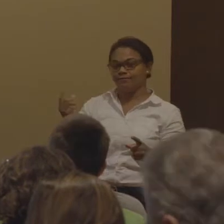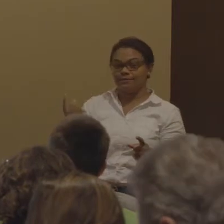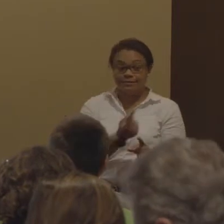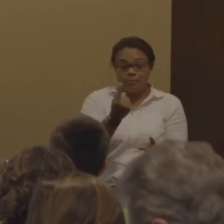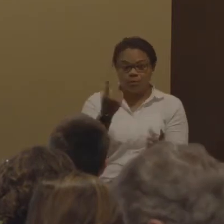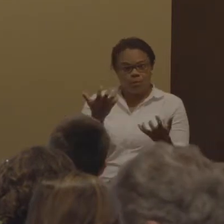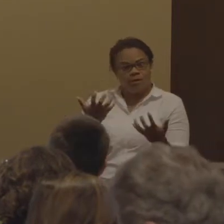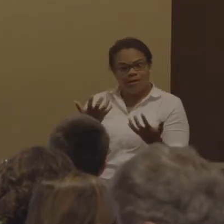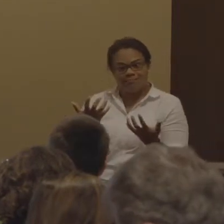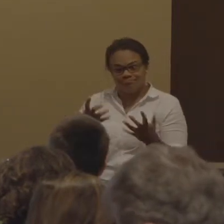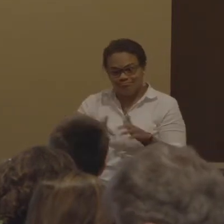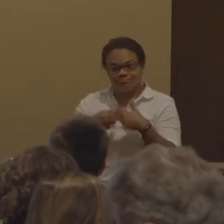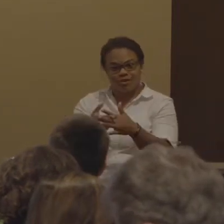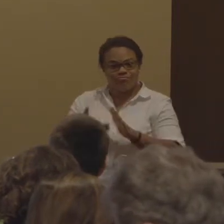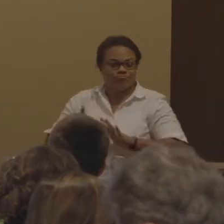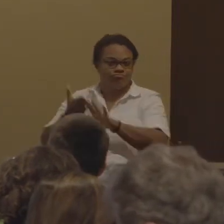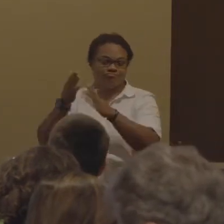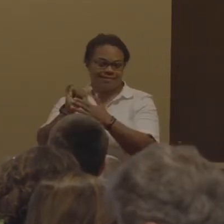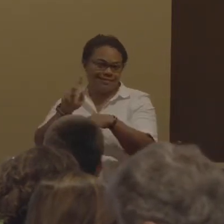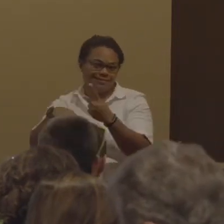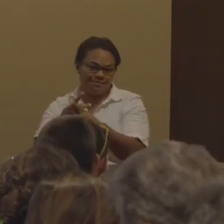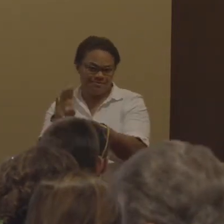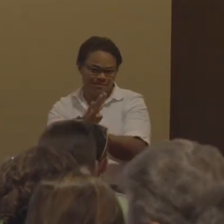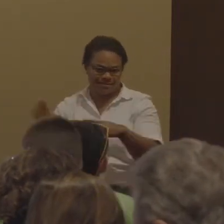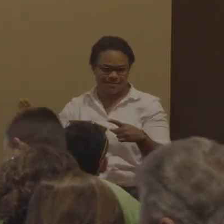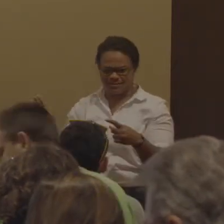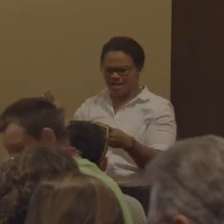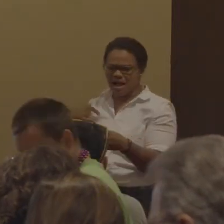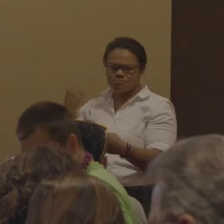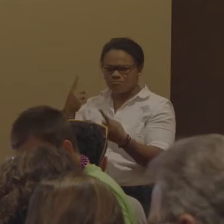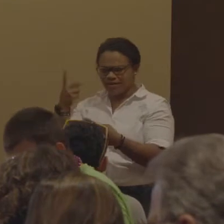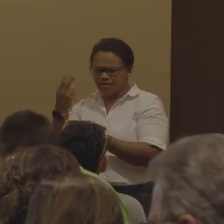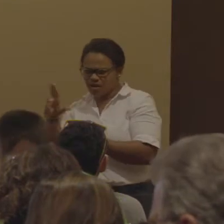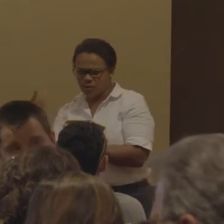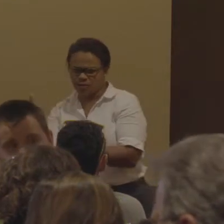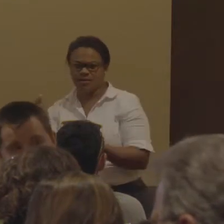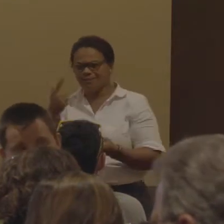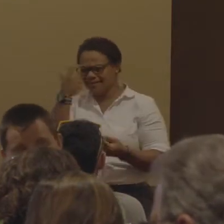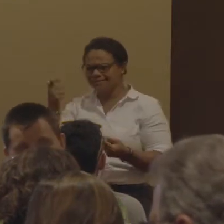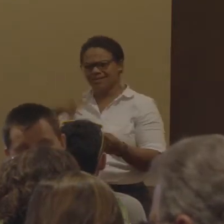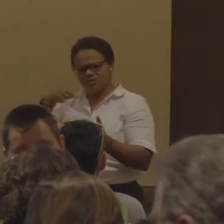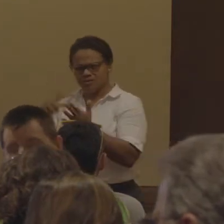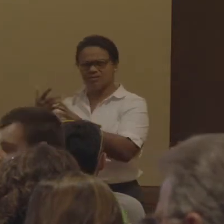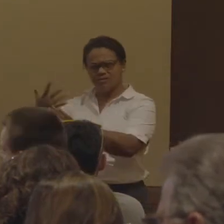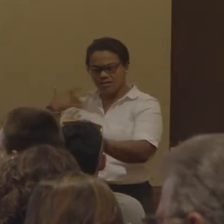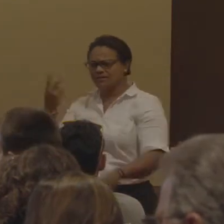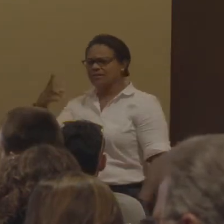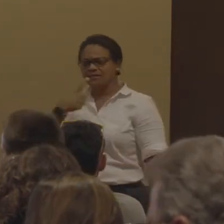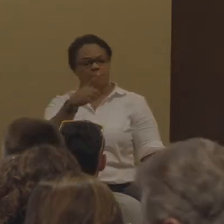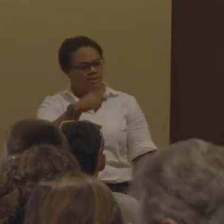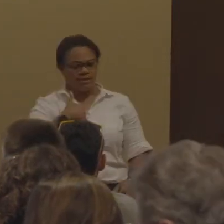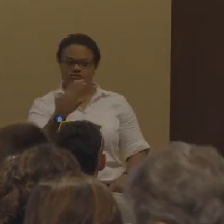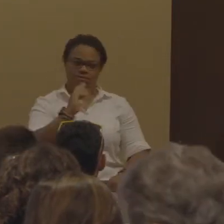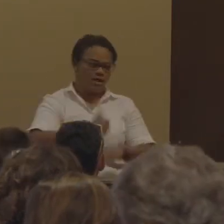that is VR, because it has been my experience that they say it has to be jobs in place, that it has to be that the